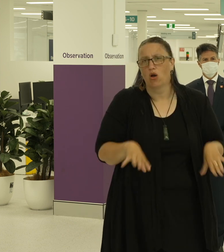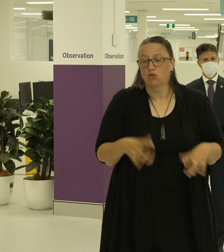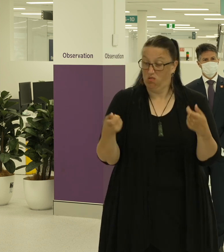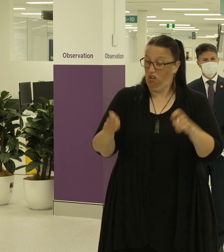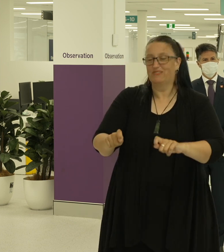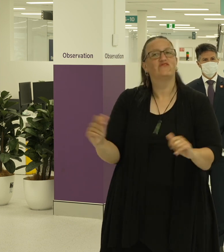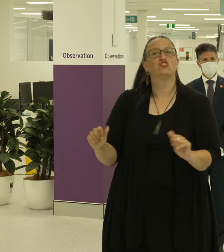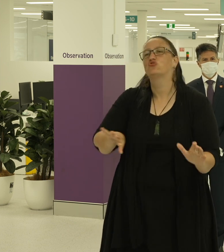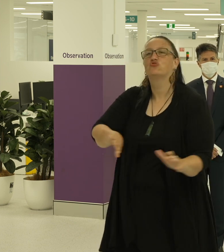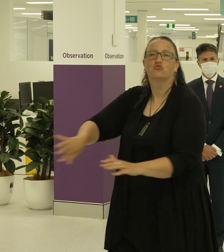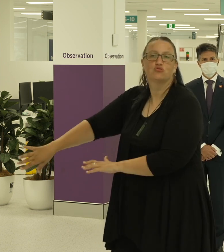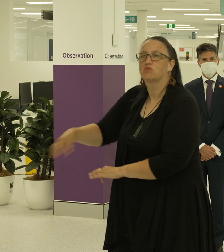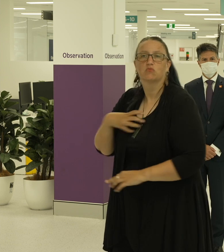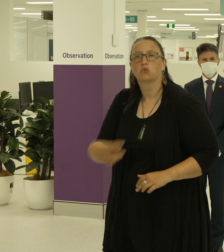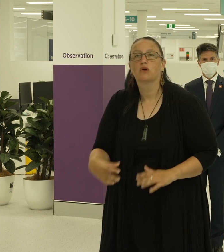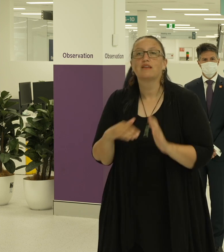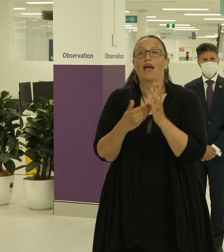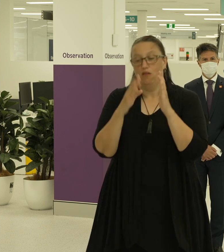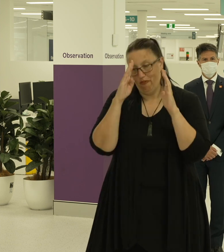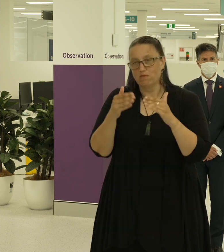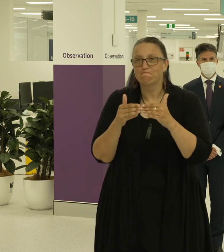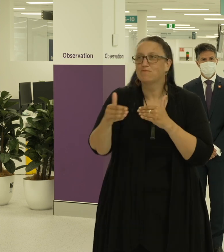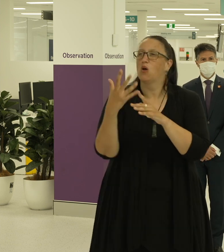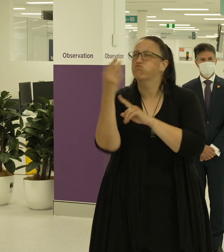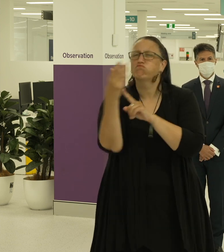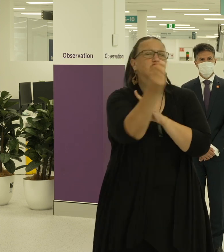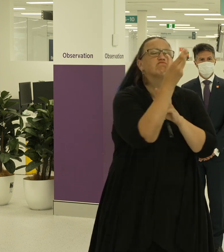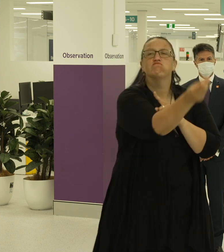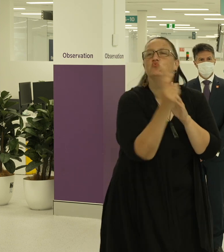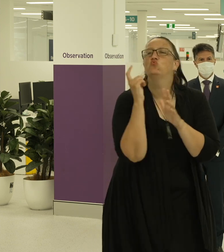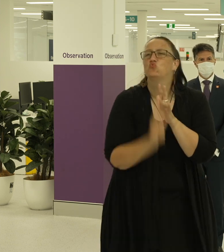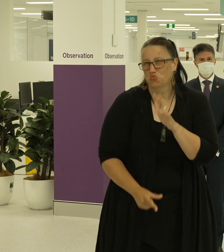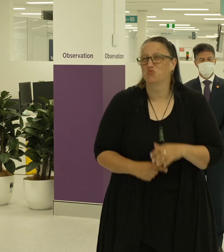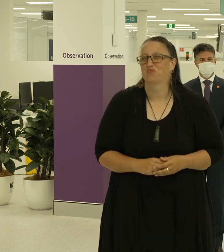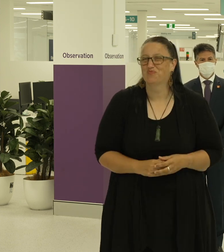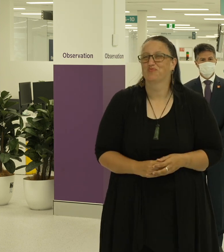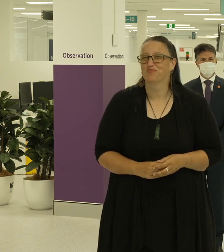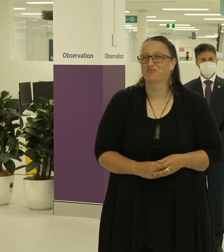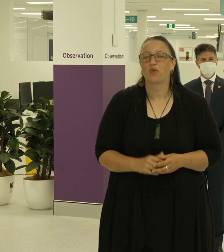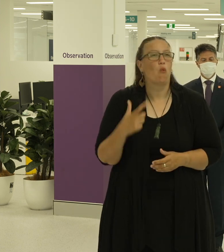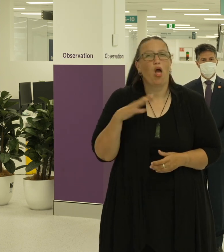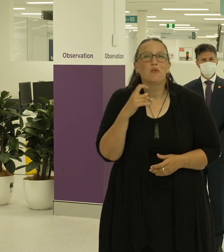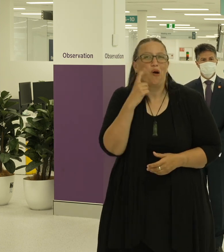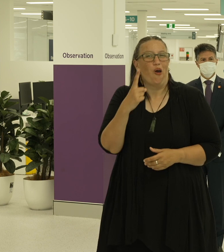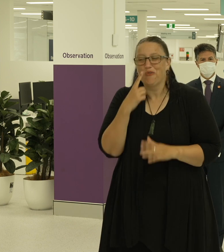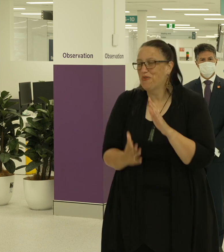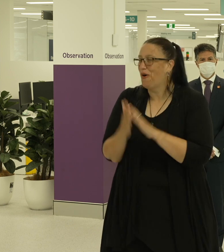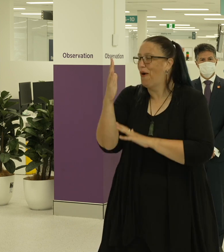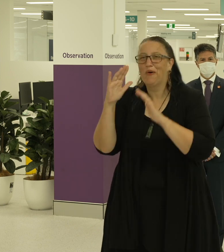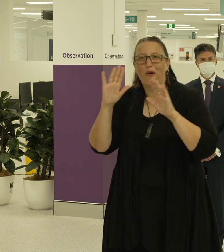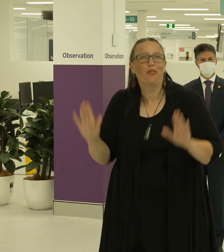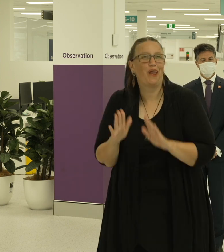take. We've led that way here in New South Wales, but here's the opportunity. Come tomorrow, get out and about, just as you've been doing in a COVID-safe way,